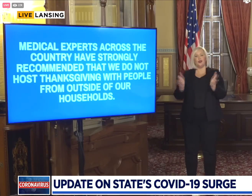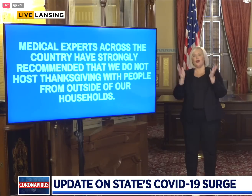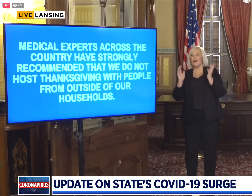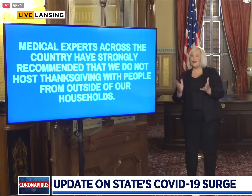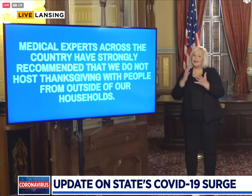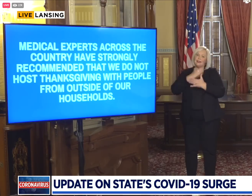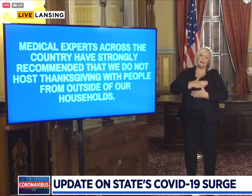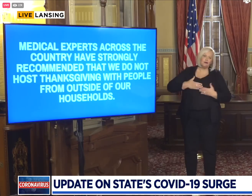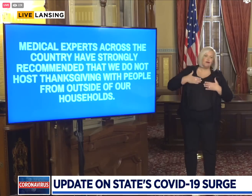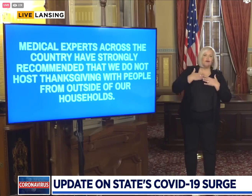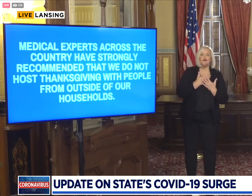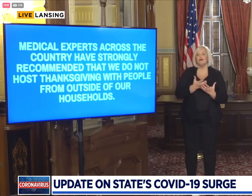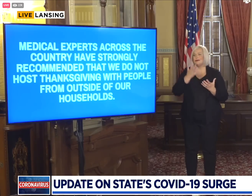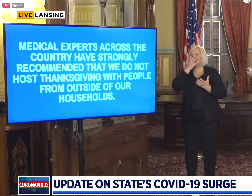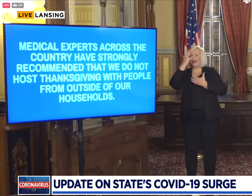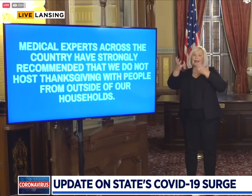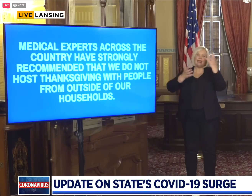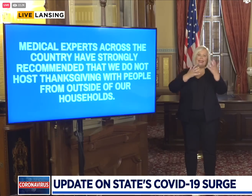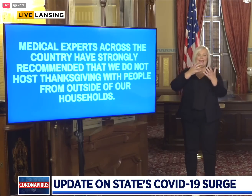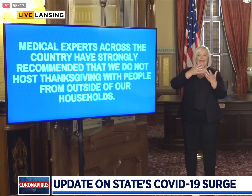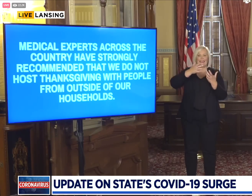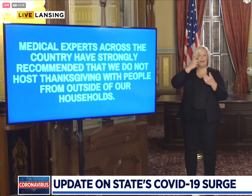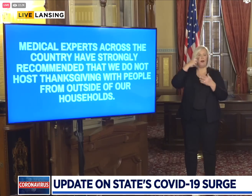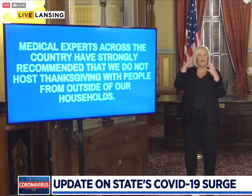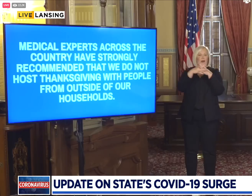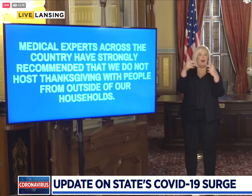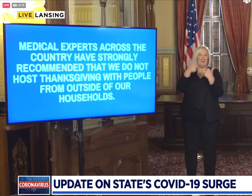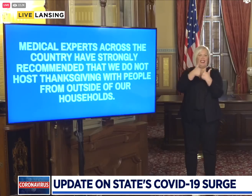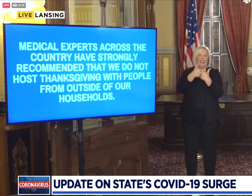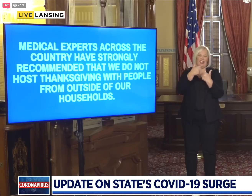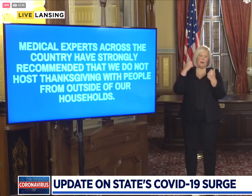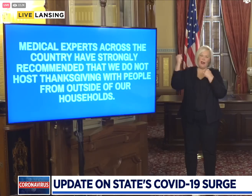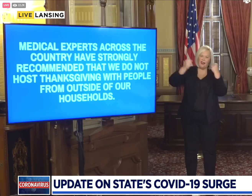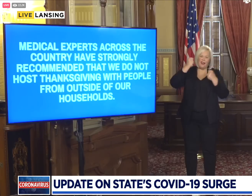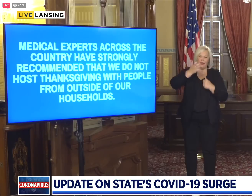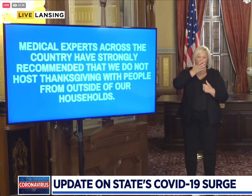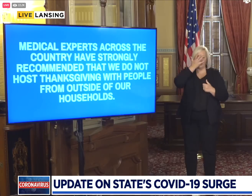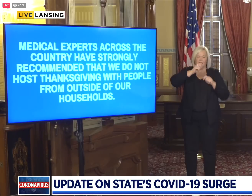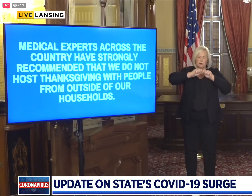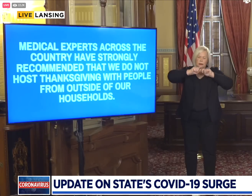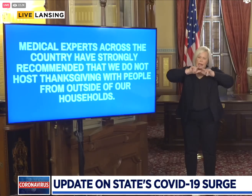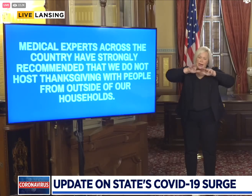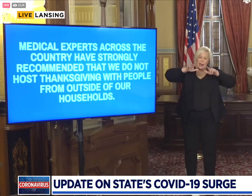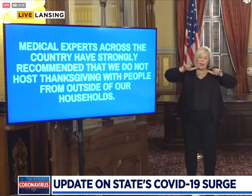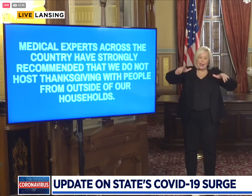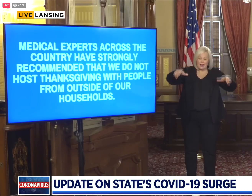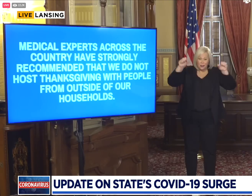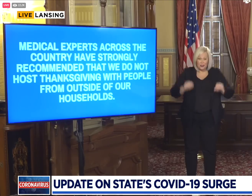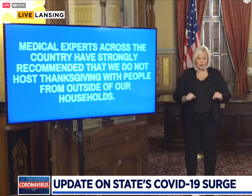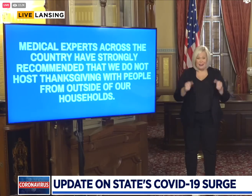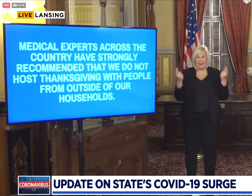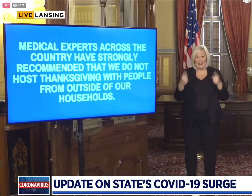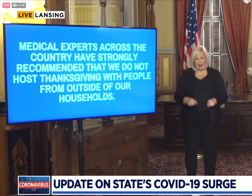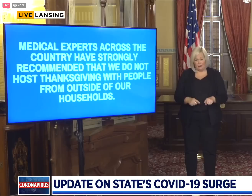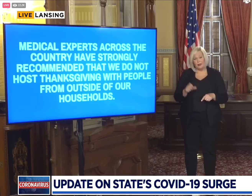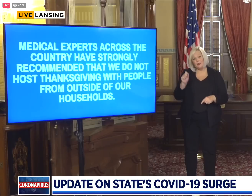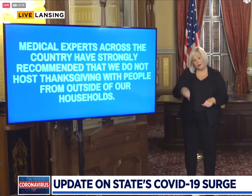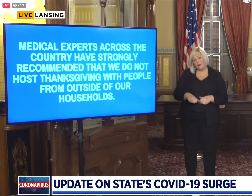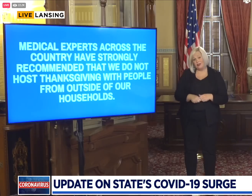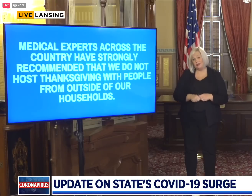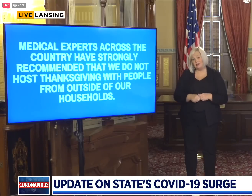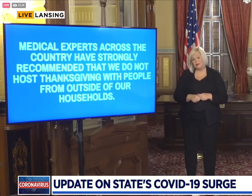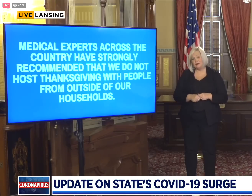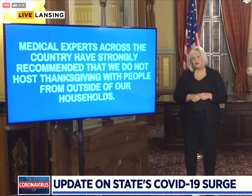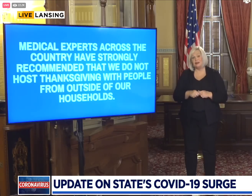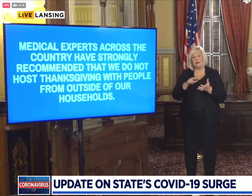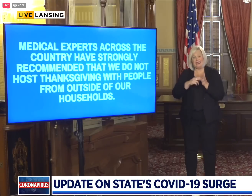drinking, hugging, yelling at the lions, the higher the risk of catching or spreading this virus, and